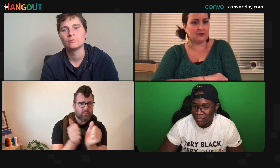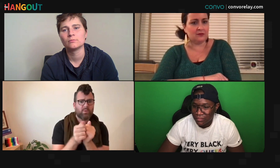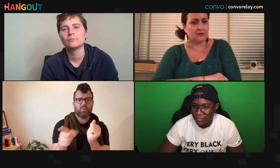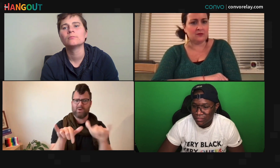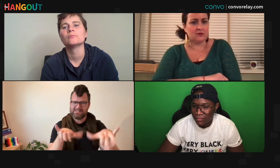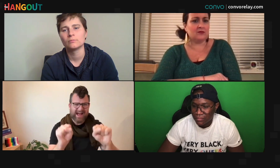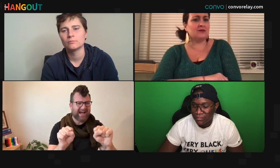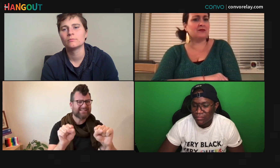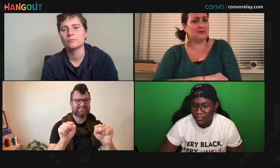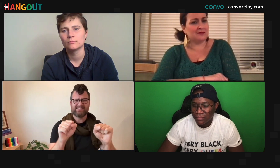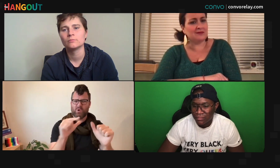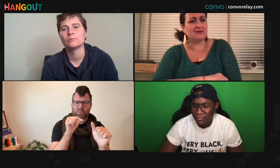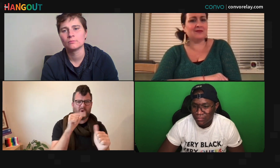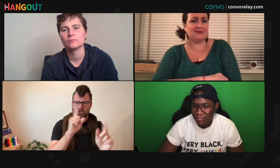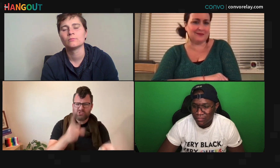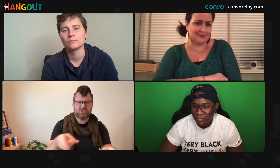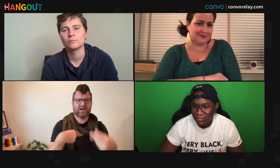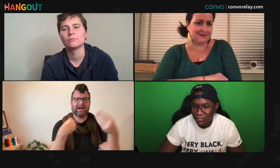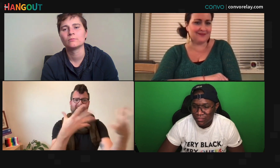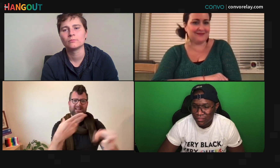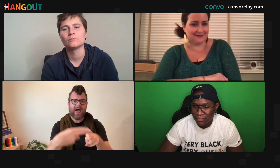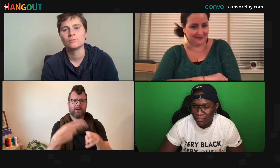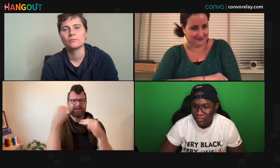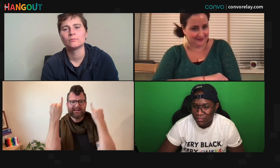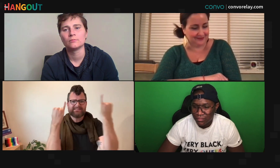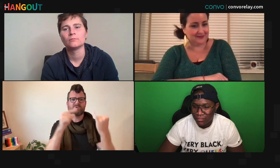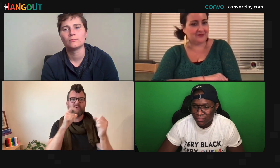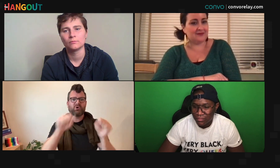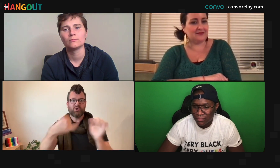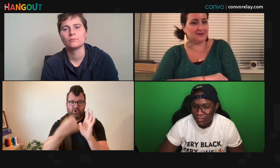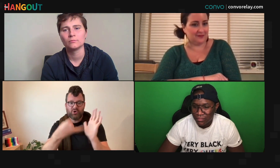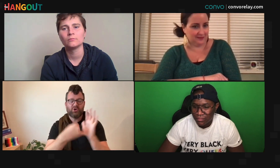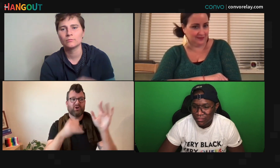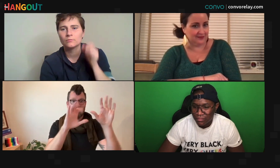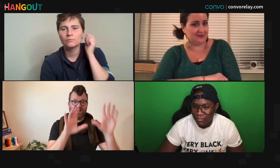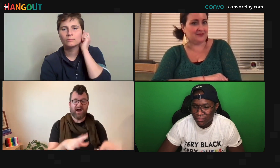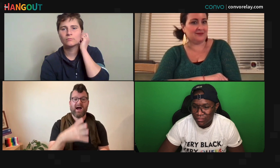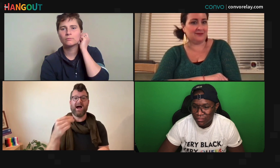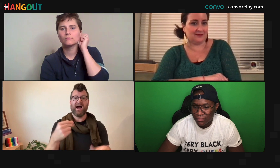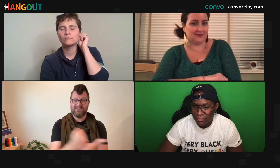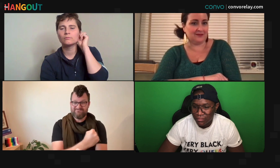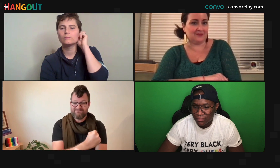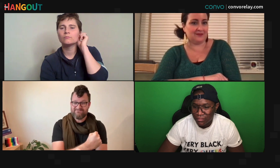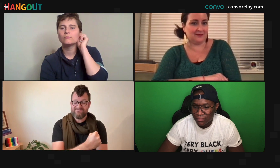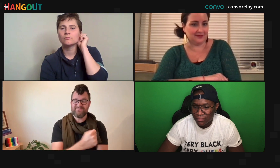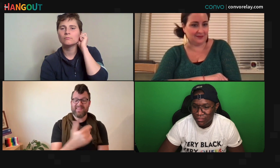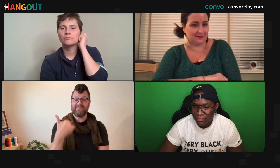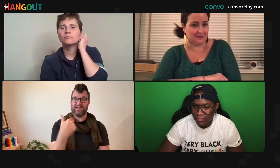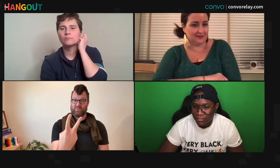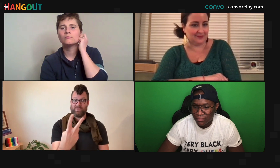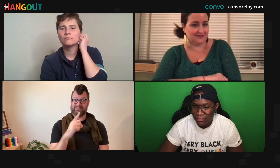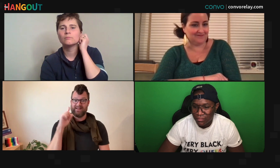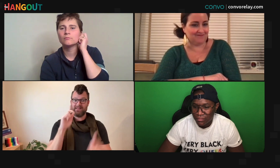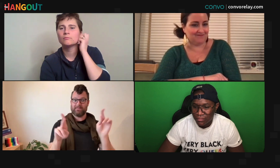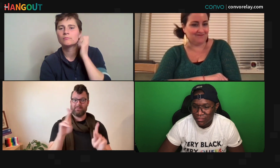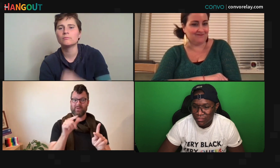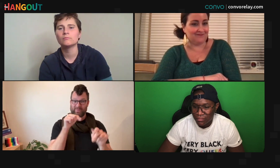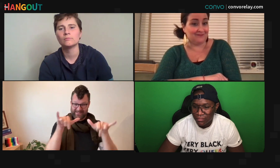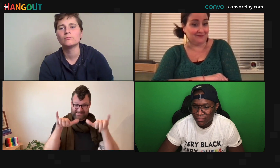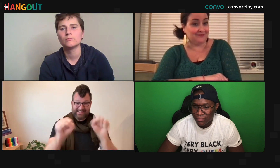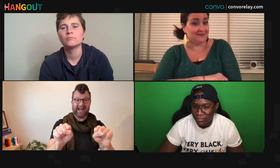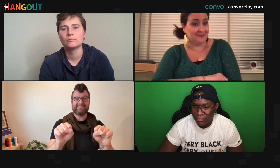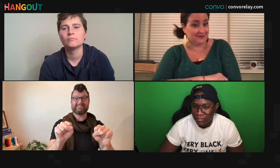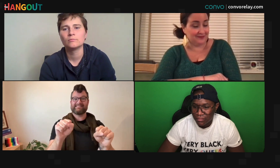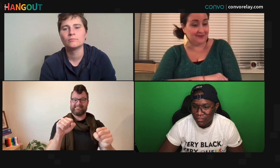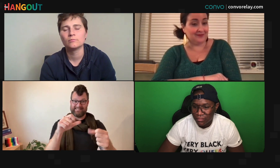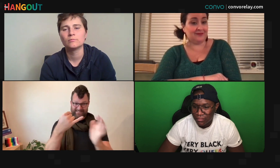is a really big thing. So I'm glad they slowed the process down and said, hey, I'll work with you. I'm going to give you the name, some ideas of some illustrators. And